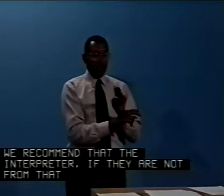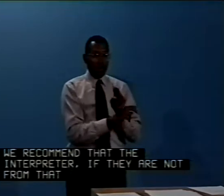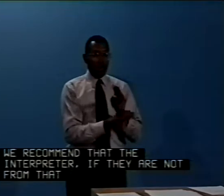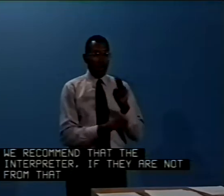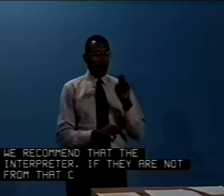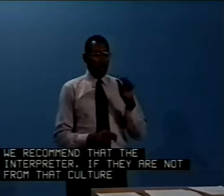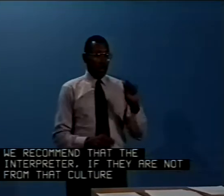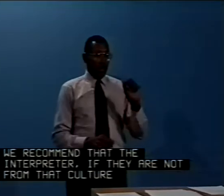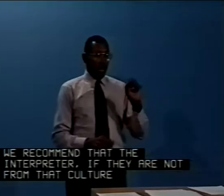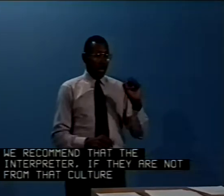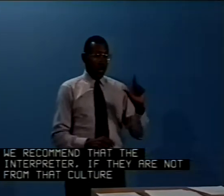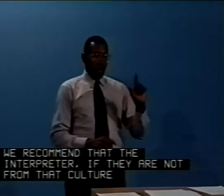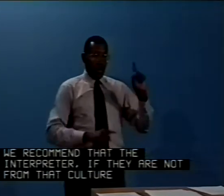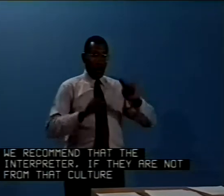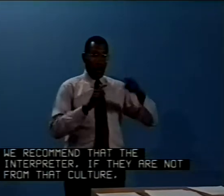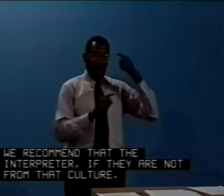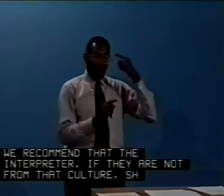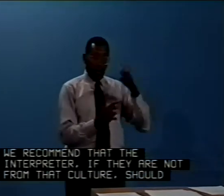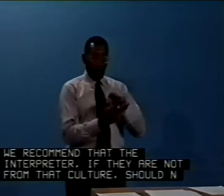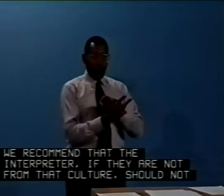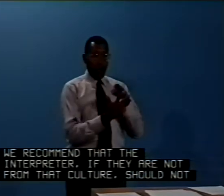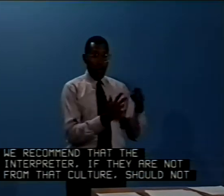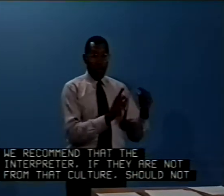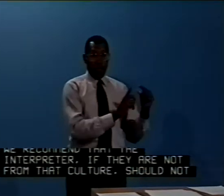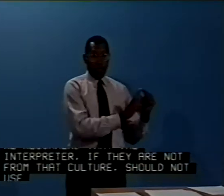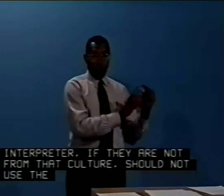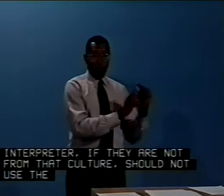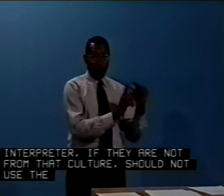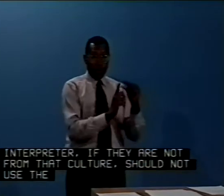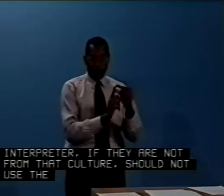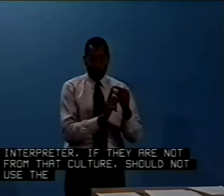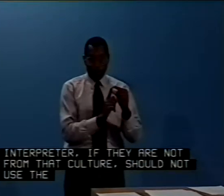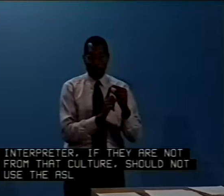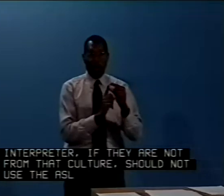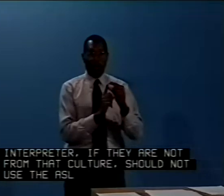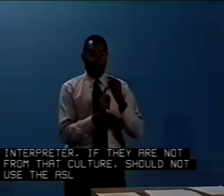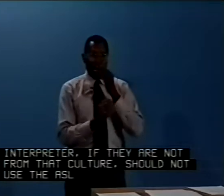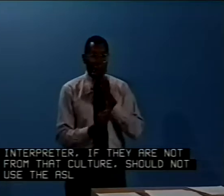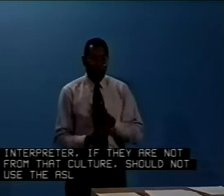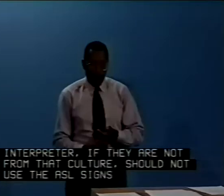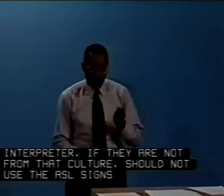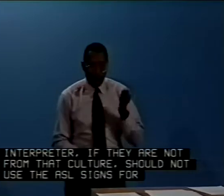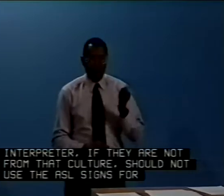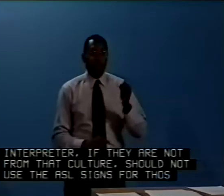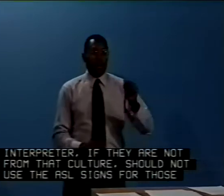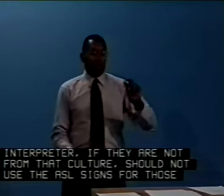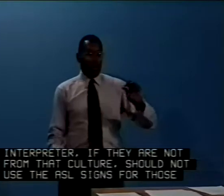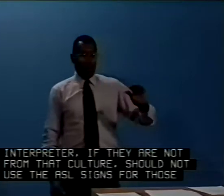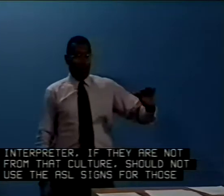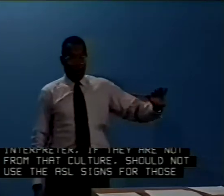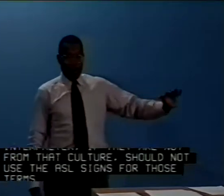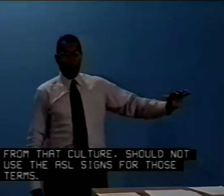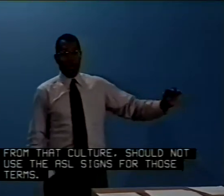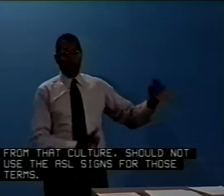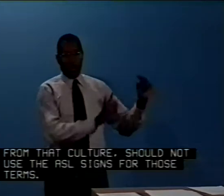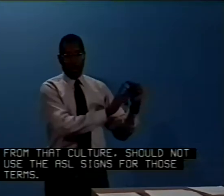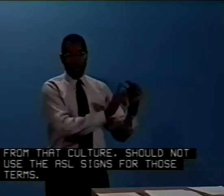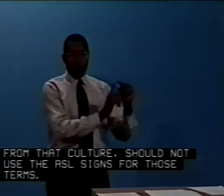should not use the ASL signs for those terms. It would be better to